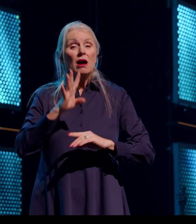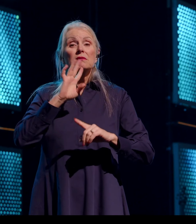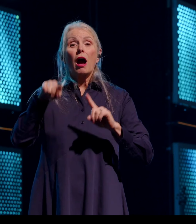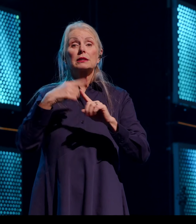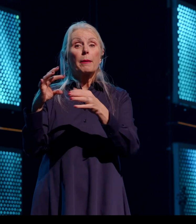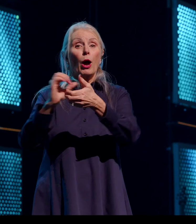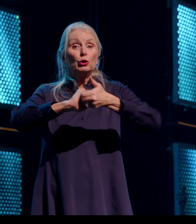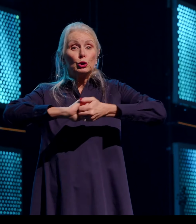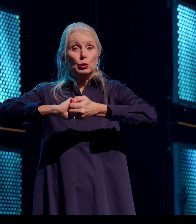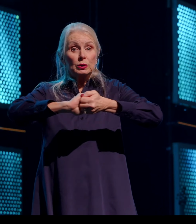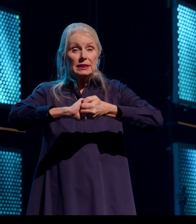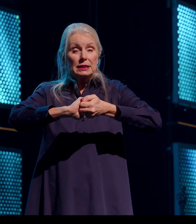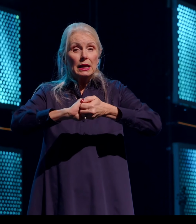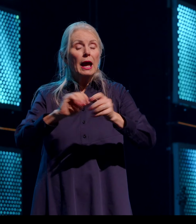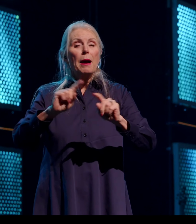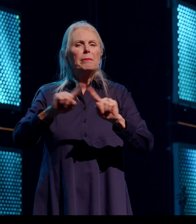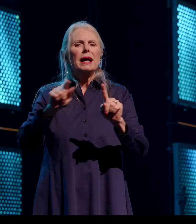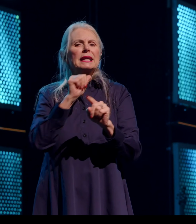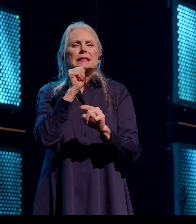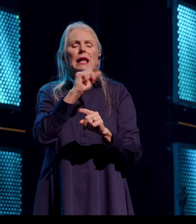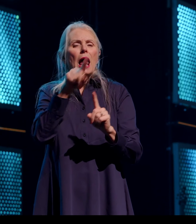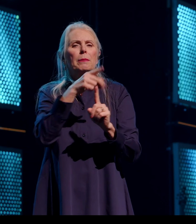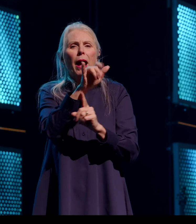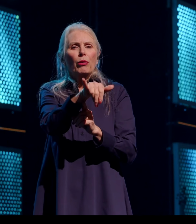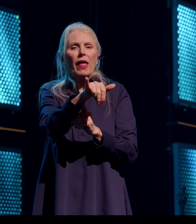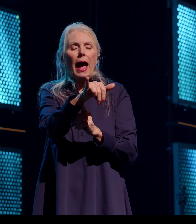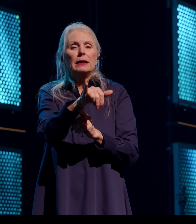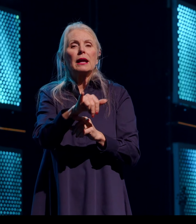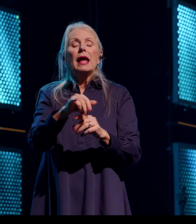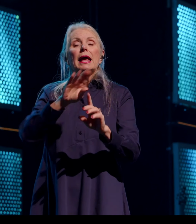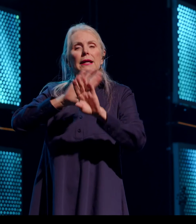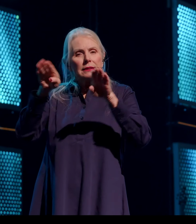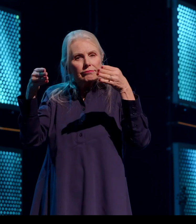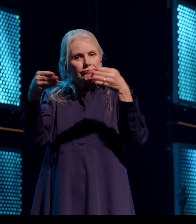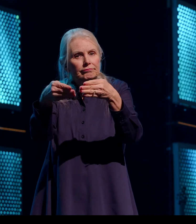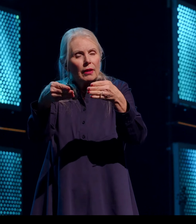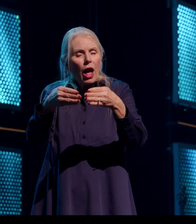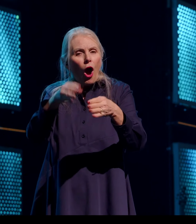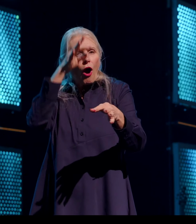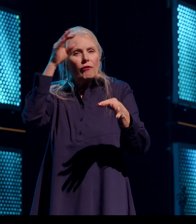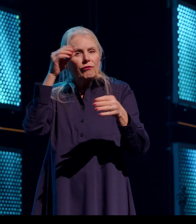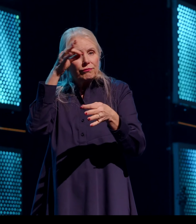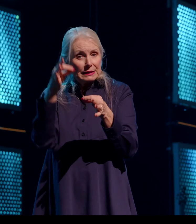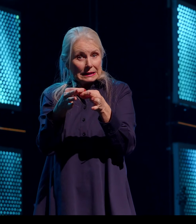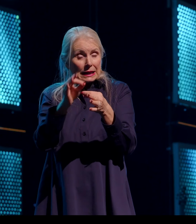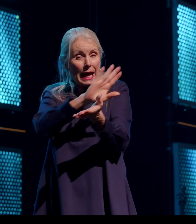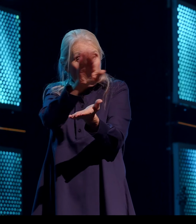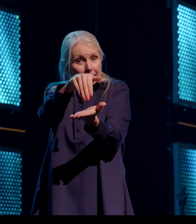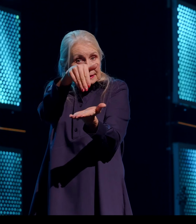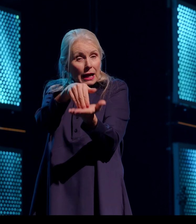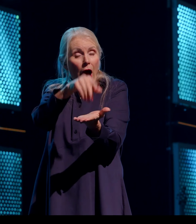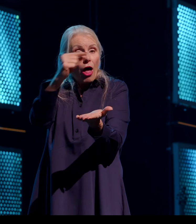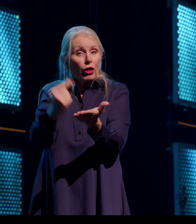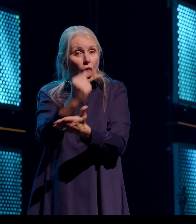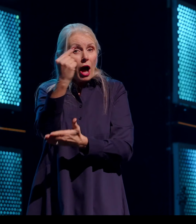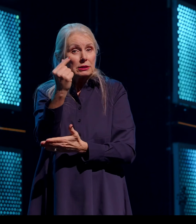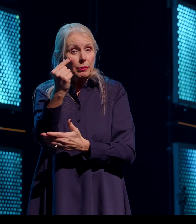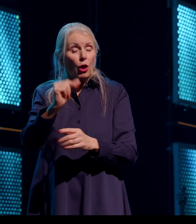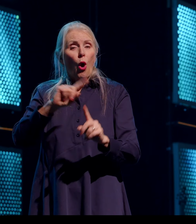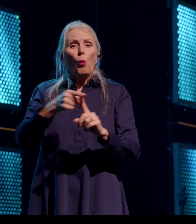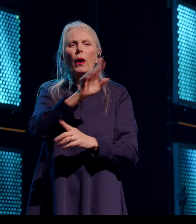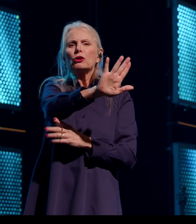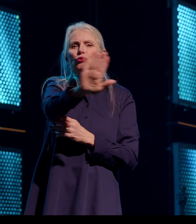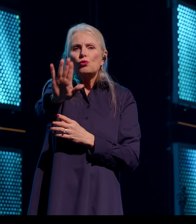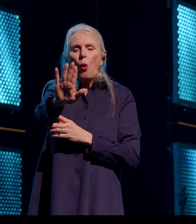about unity. But it's not about those things. It's about being focused and centered in the gospel. And that when your life